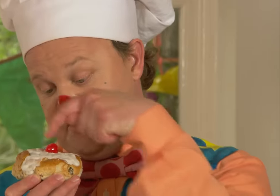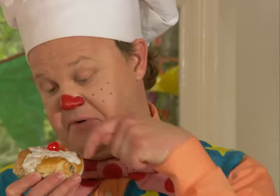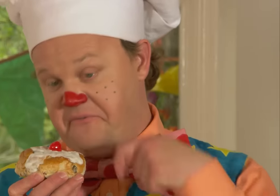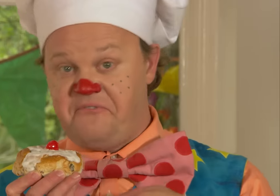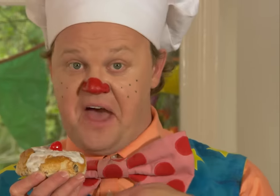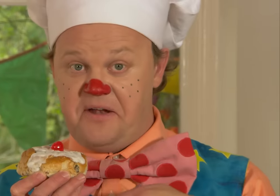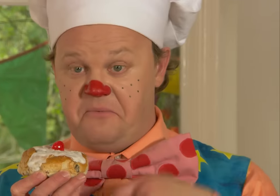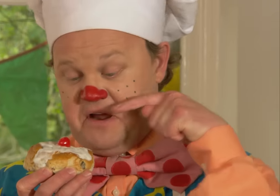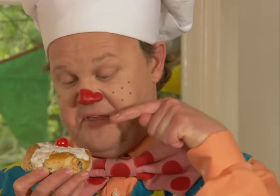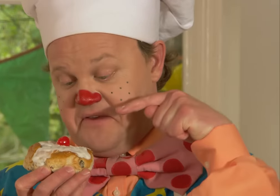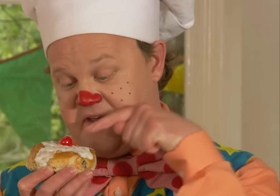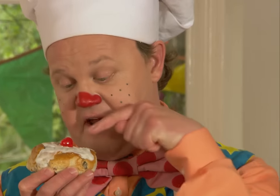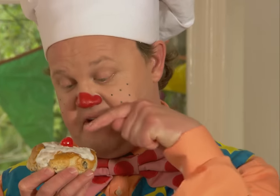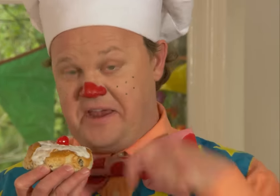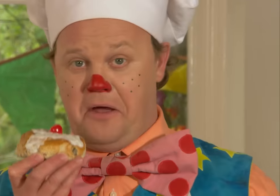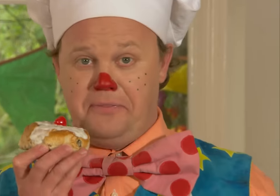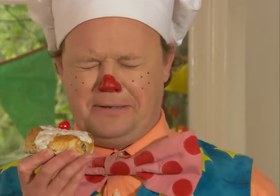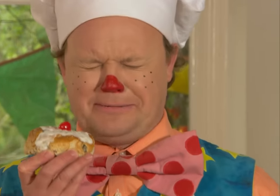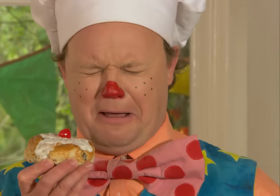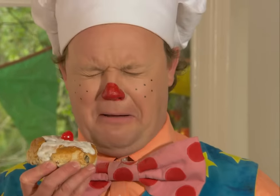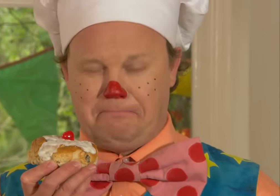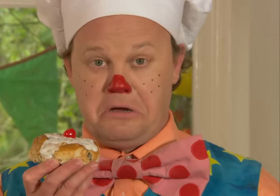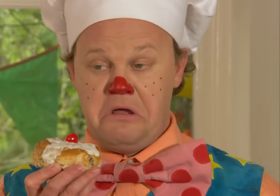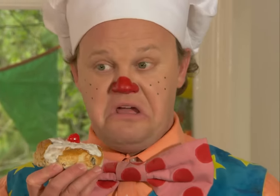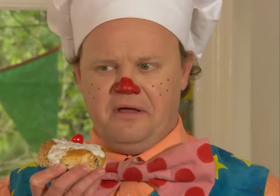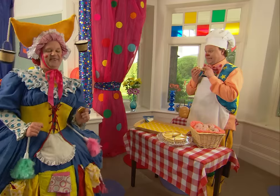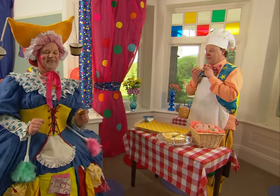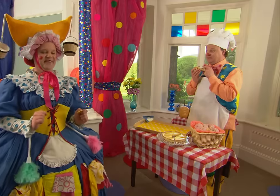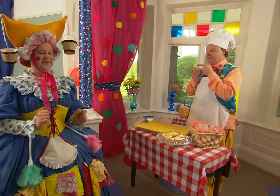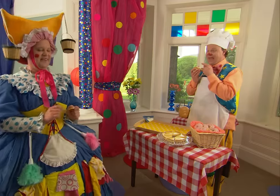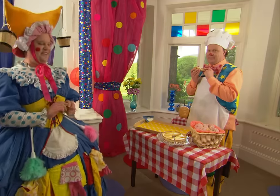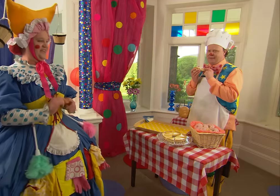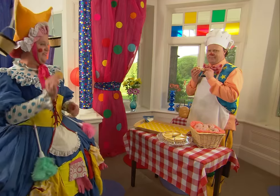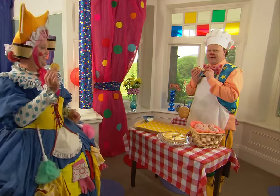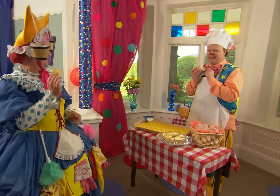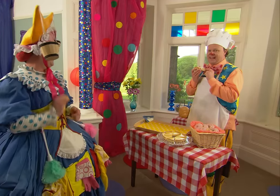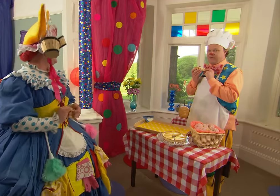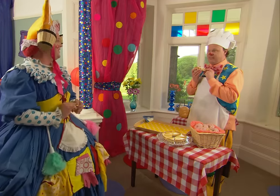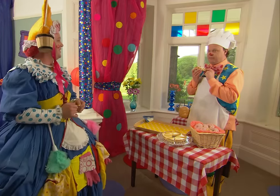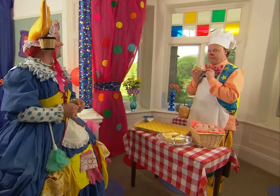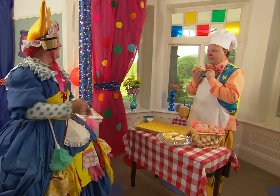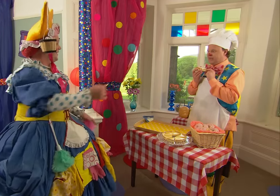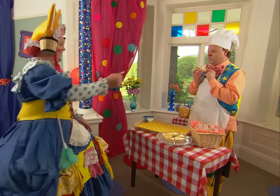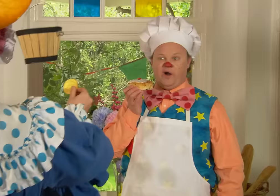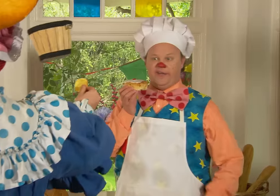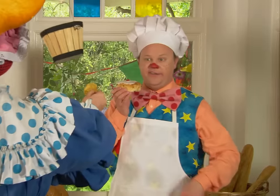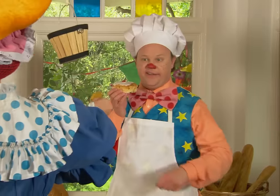and fat with a cherry on the top. Along came Aunt Polly with a penny one